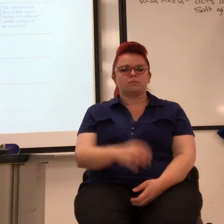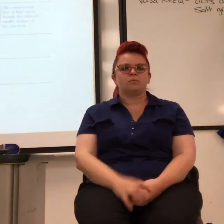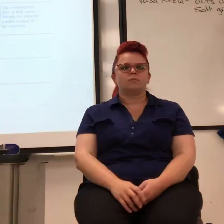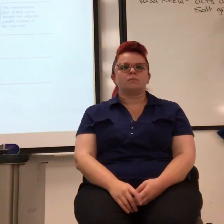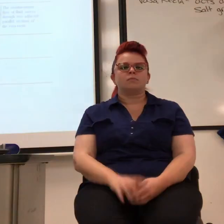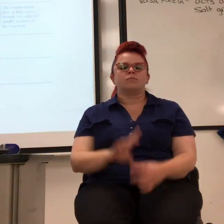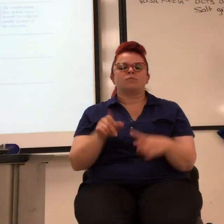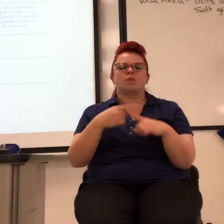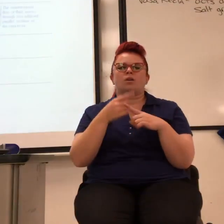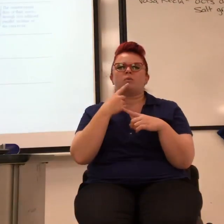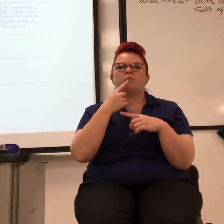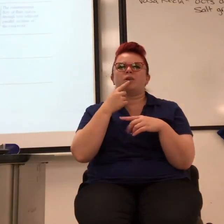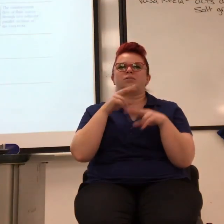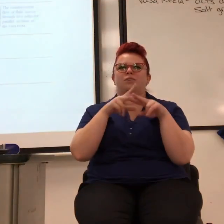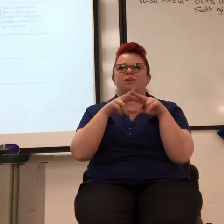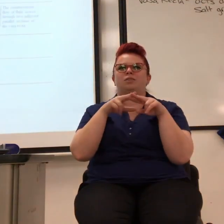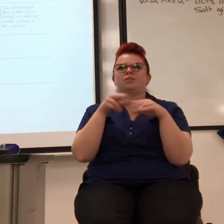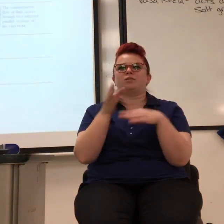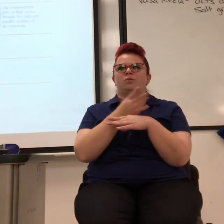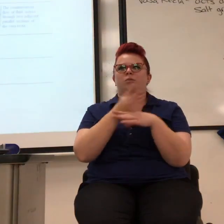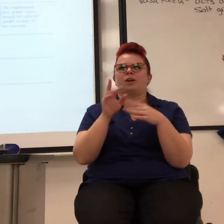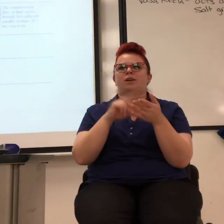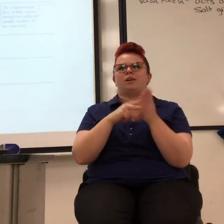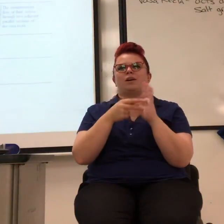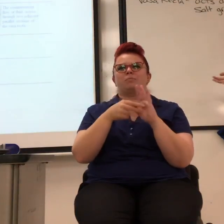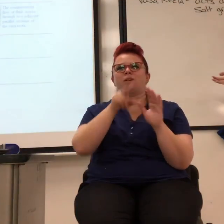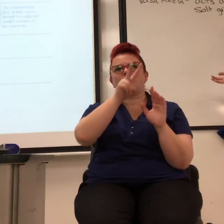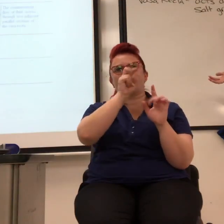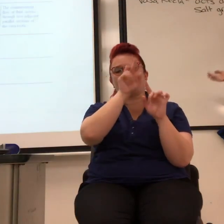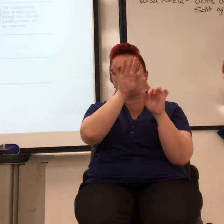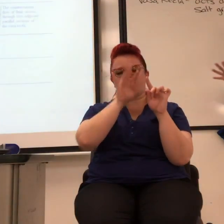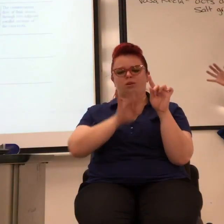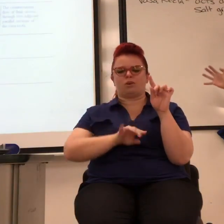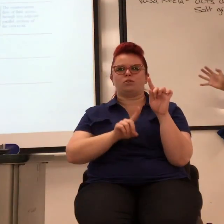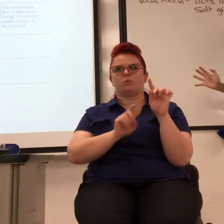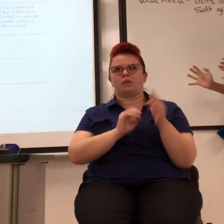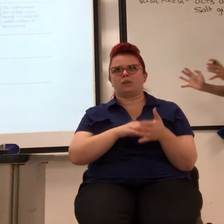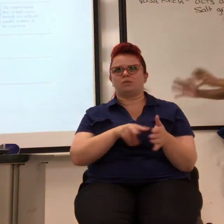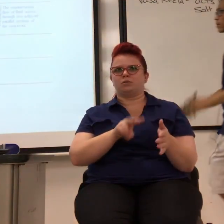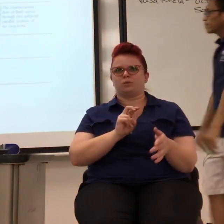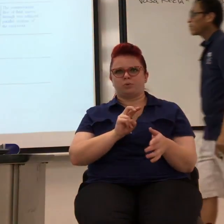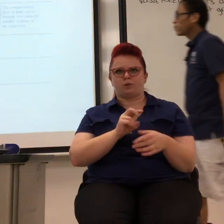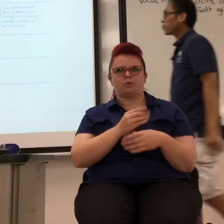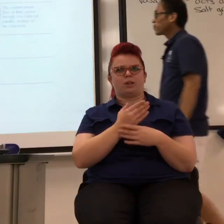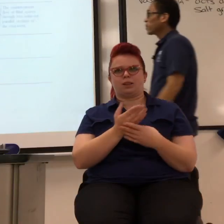When I say salt gradient, I mean the 300 to 1200 thing. You don't want to mess with that. Just leave it alone.